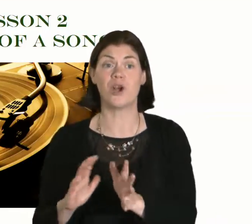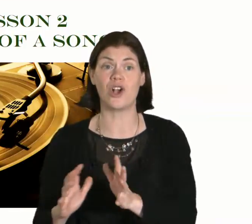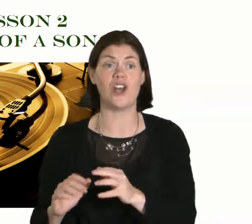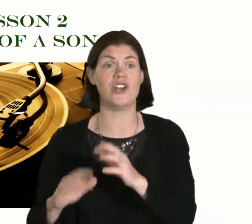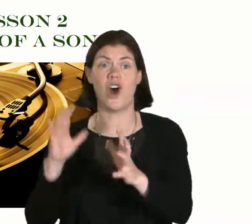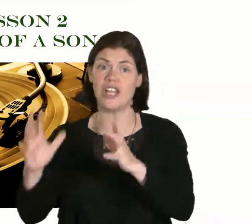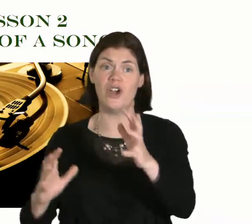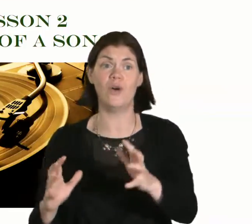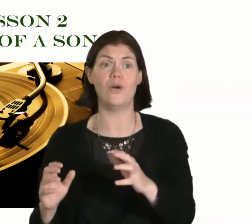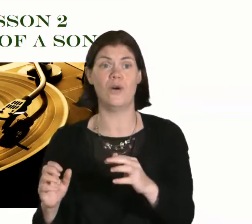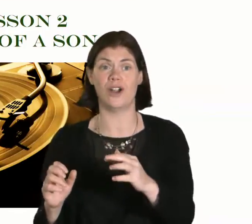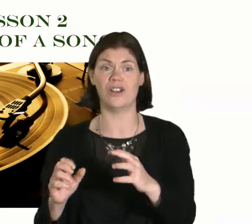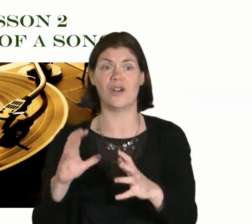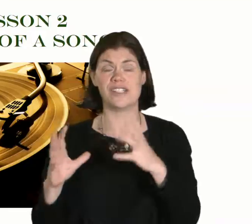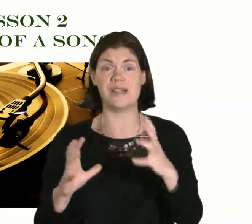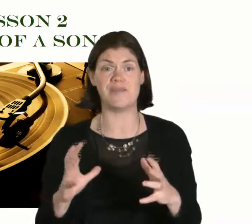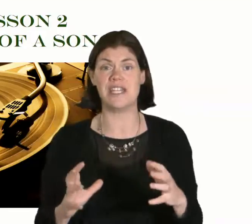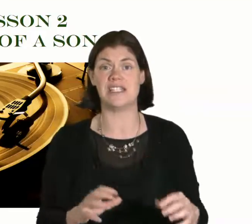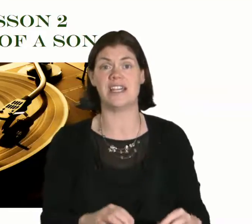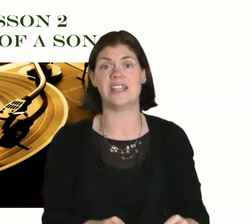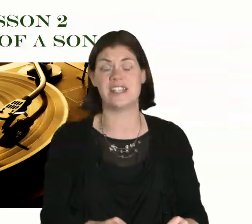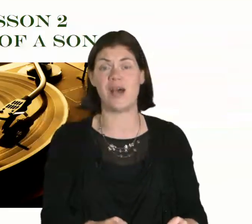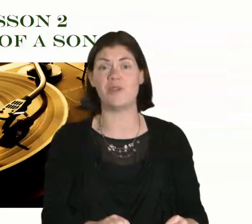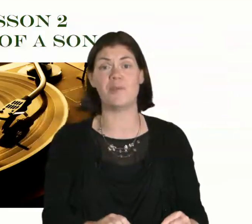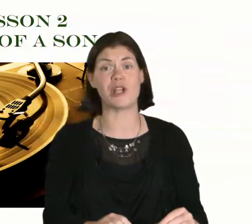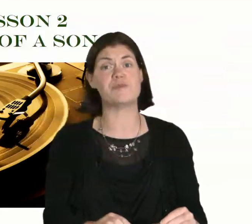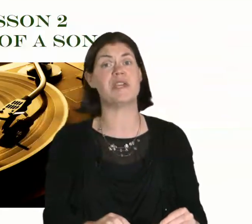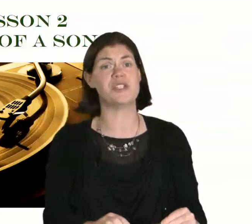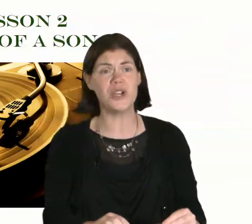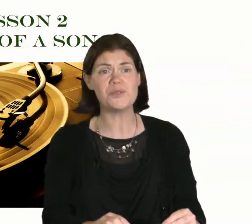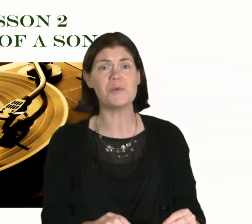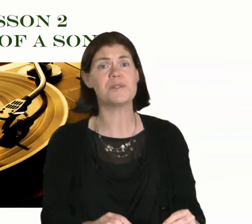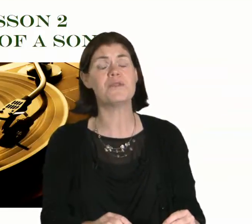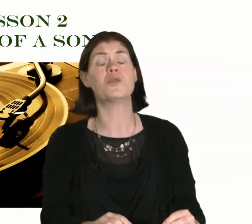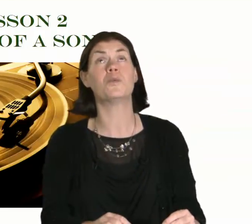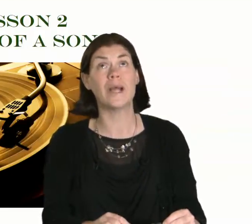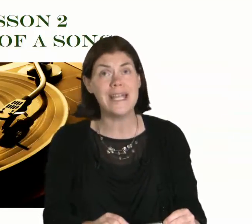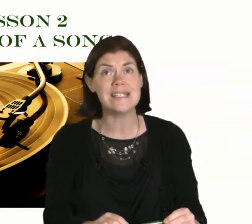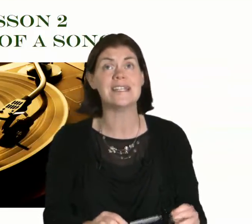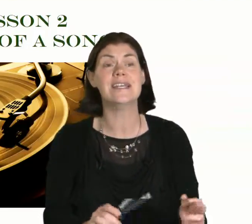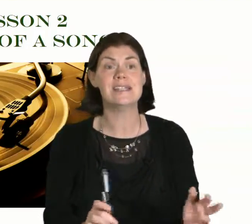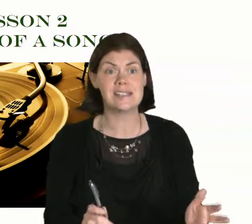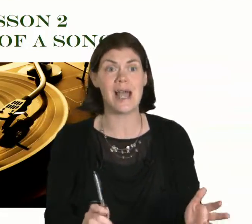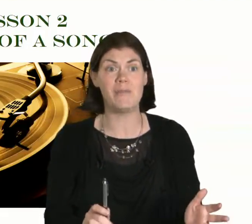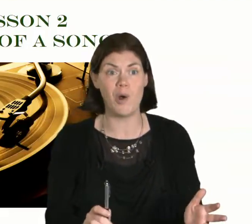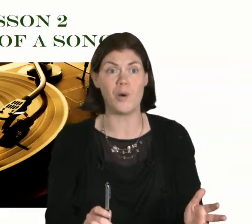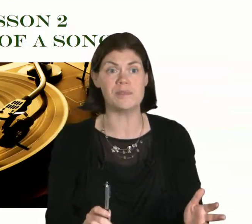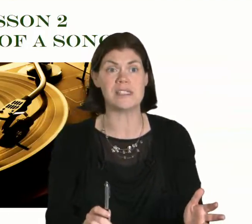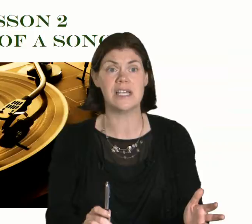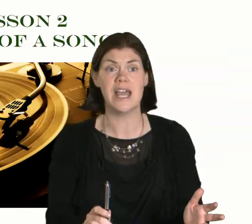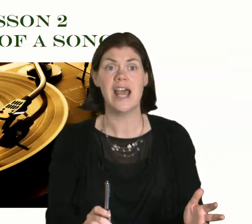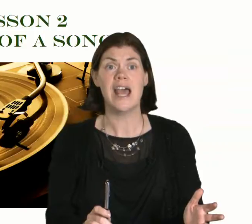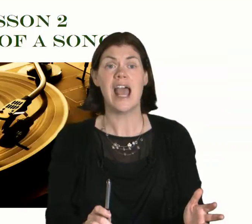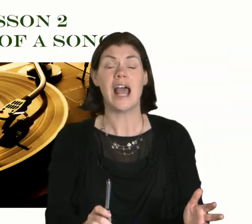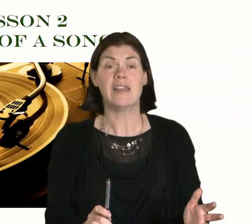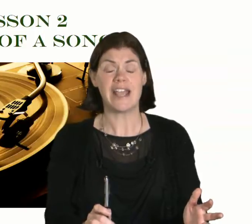actually work on an audio or something to up your marks, because you guys wrote some great slam